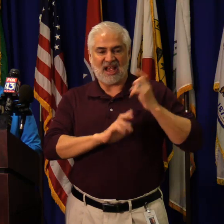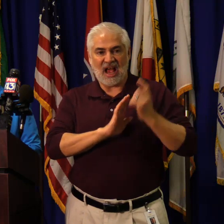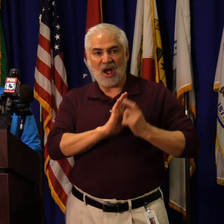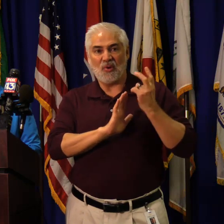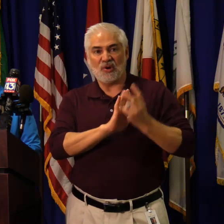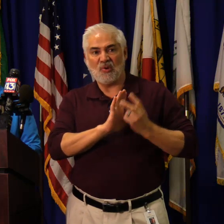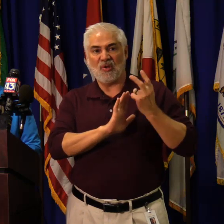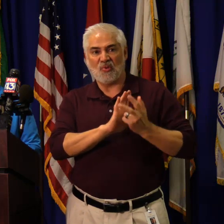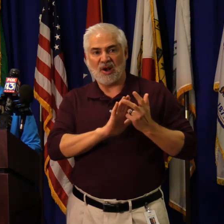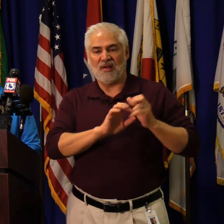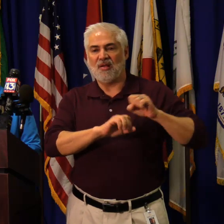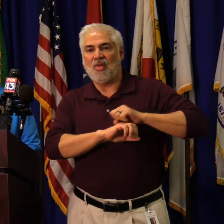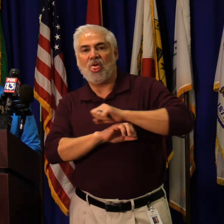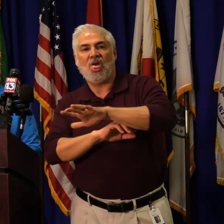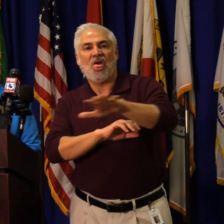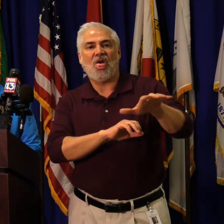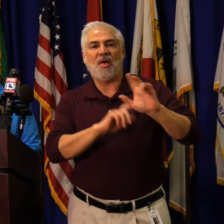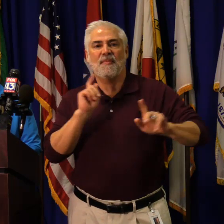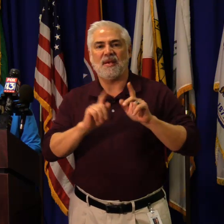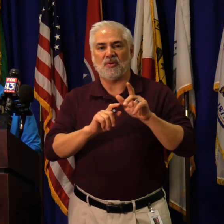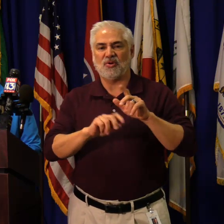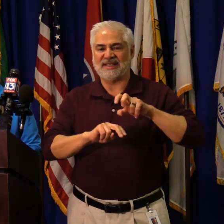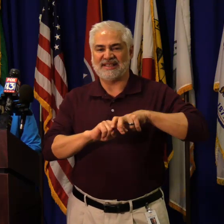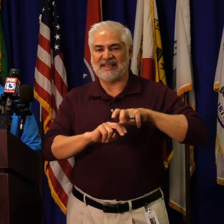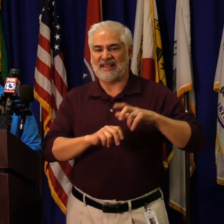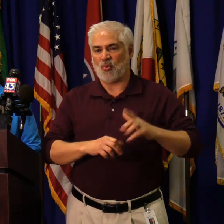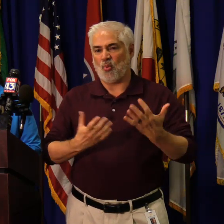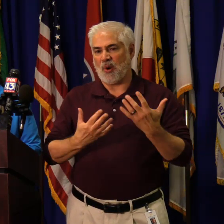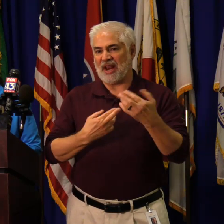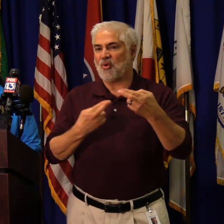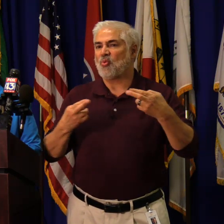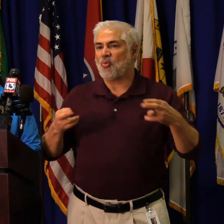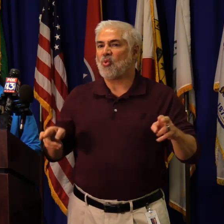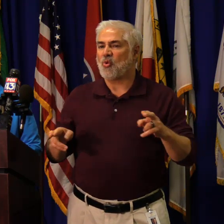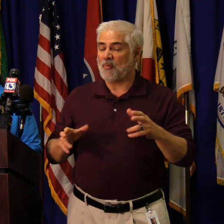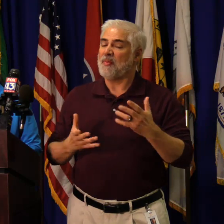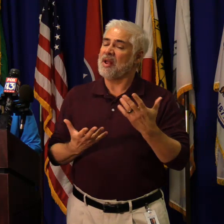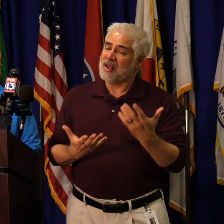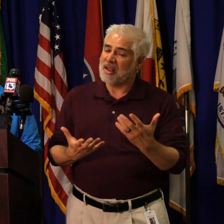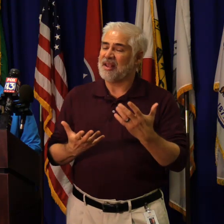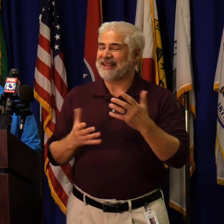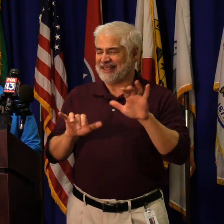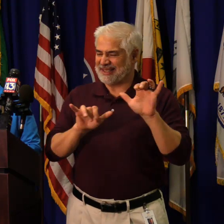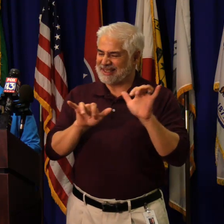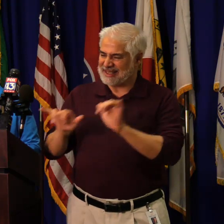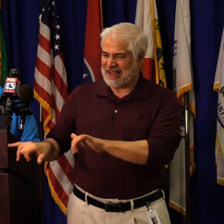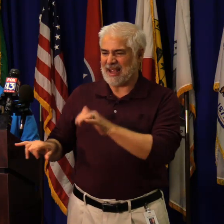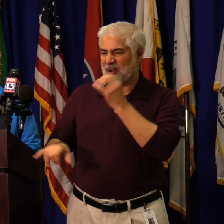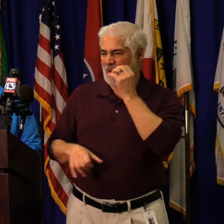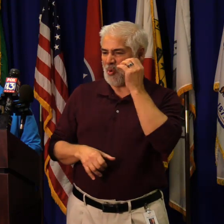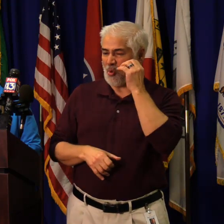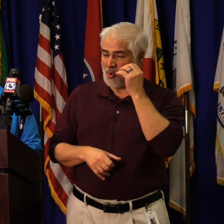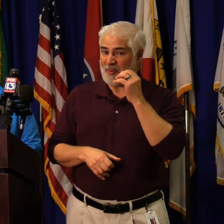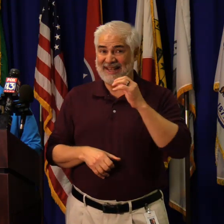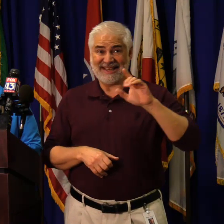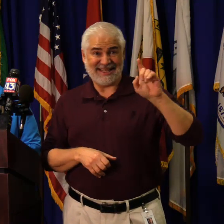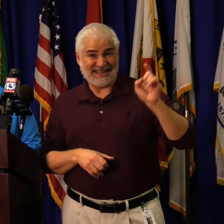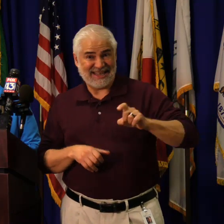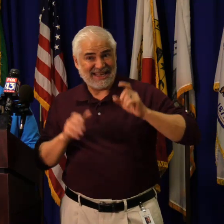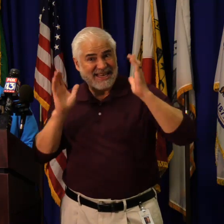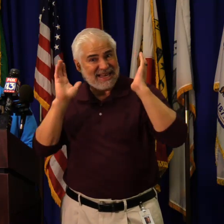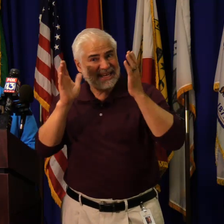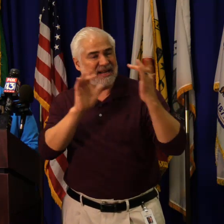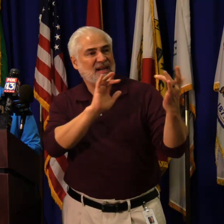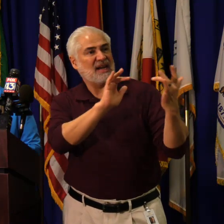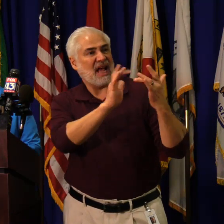exposing everyone in that area, so please stay home. If you need medical attention, contact your healthcare provider first. And